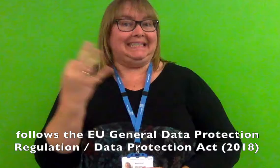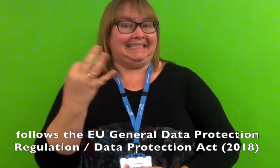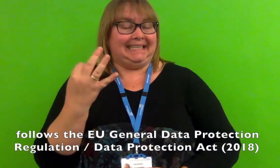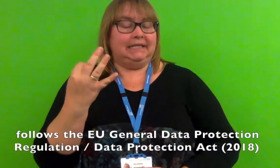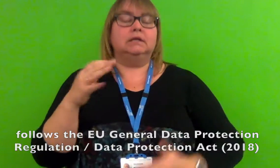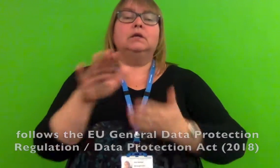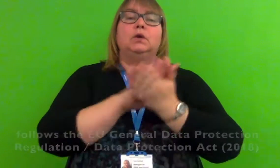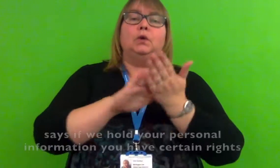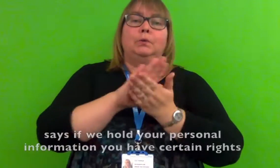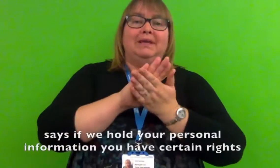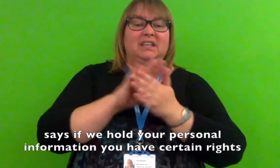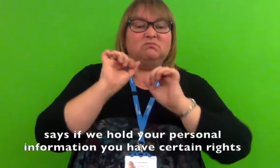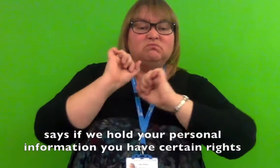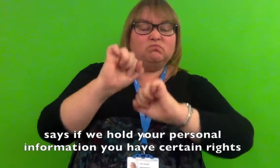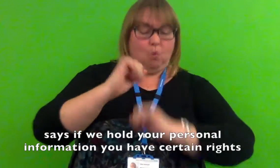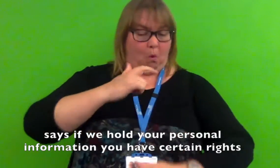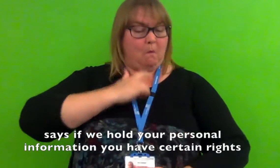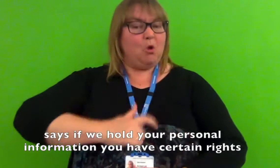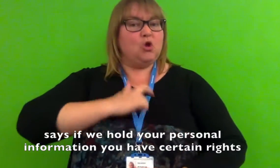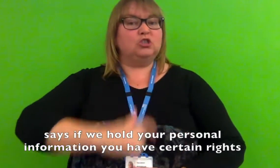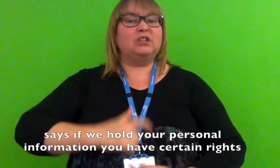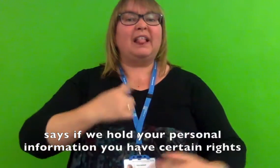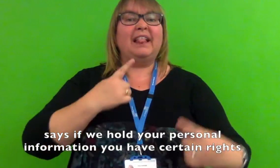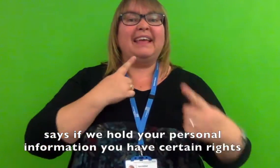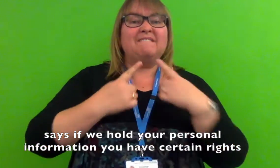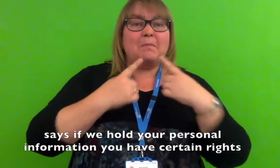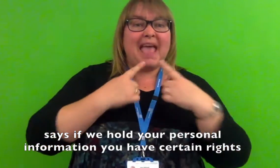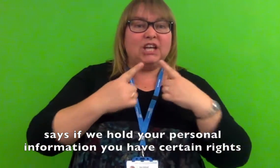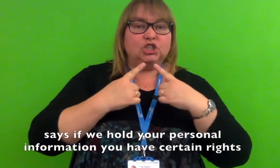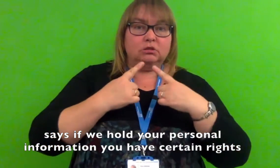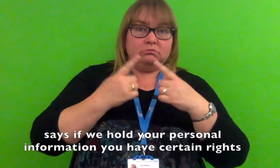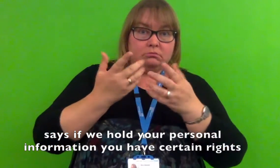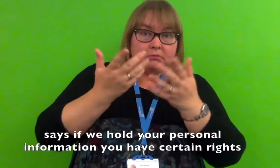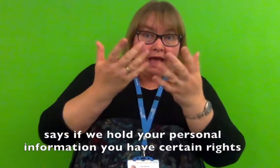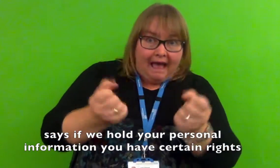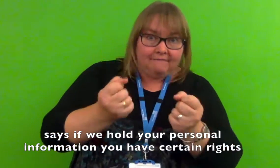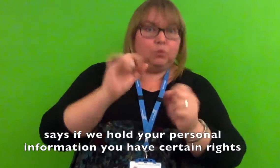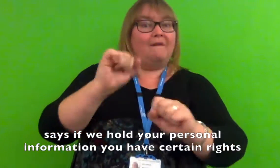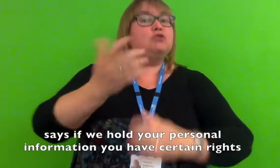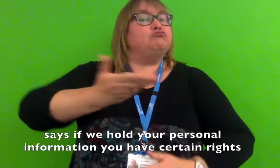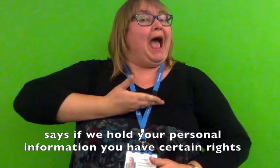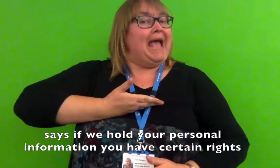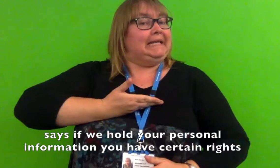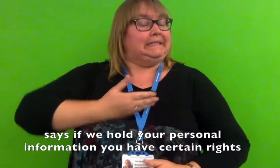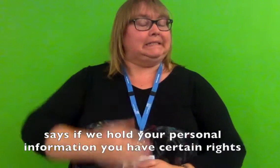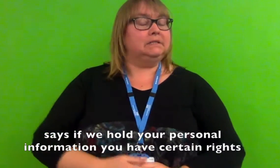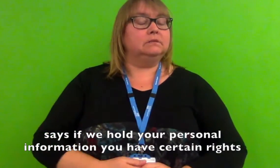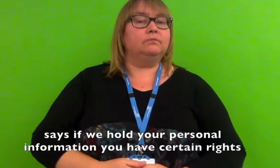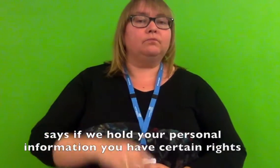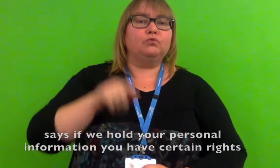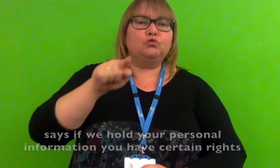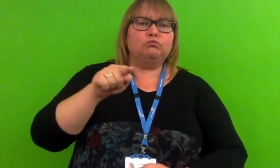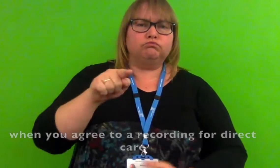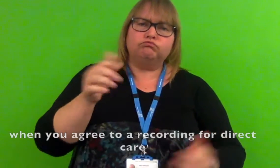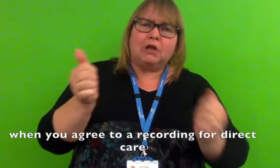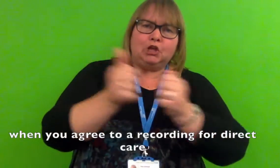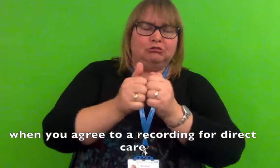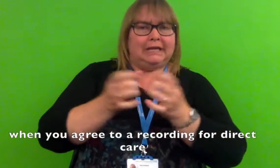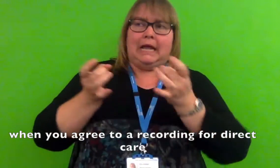2018. It says if we hold your personal information, you have certain rights. When